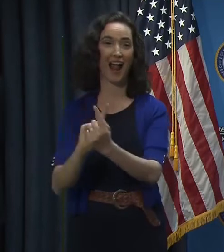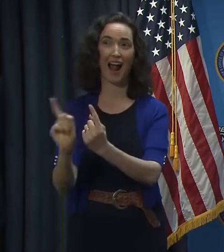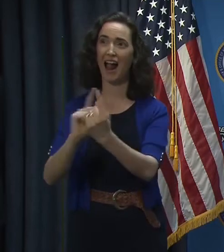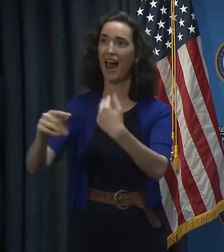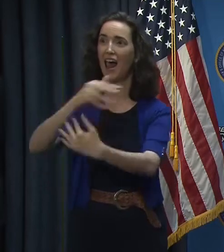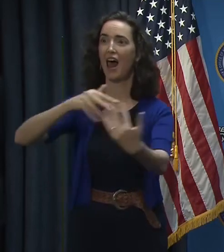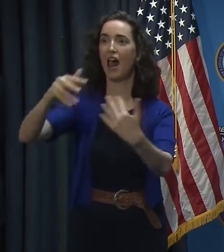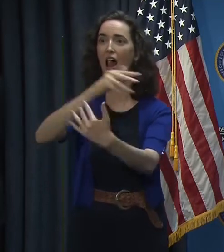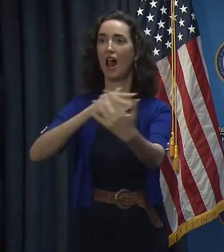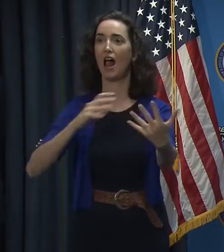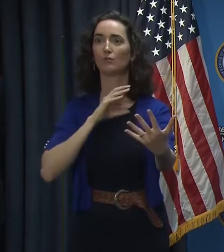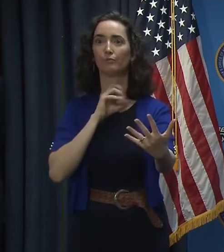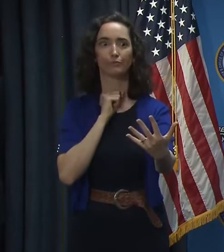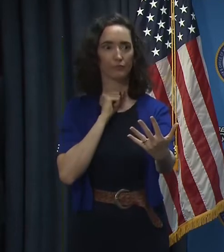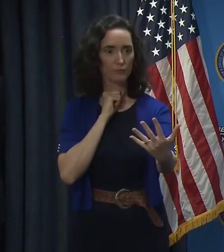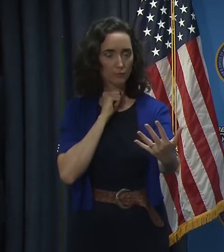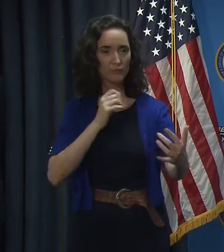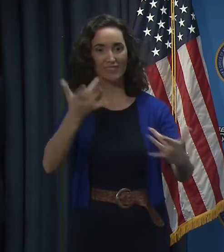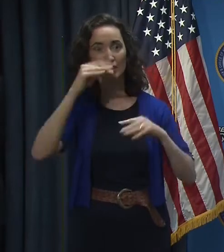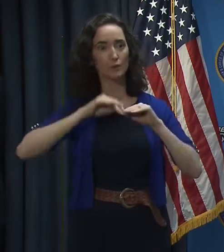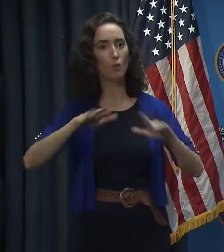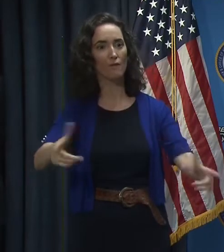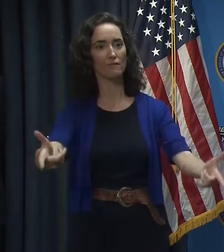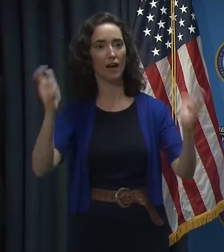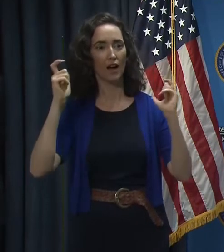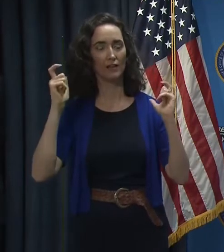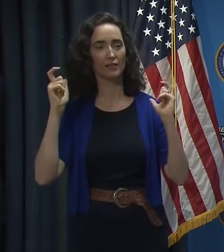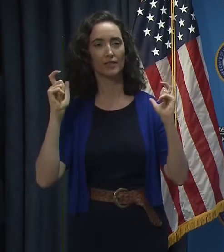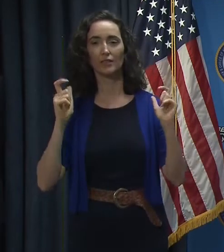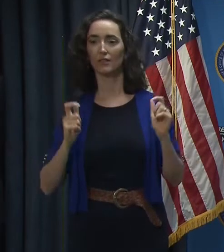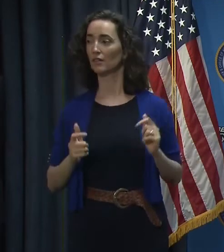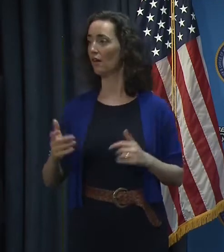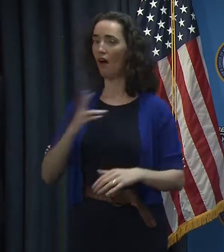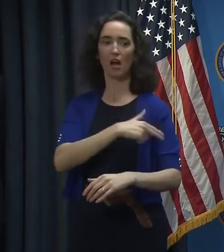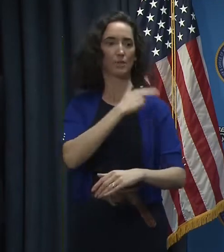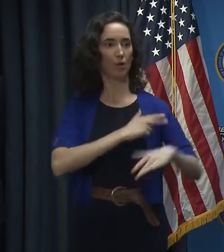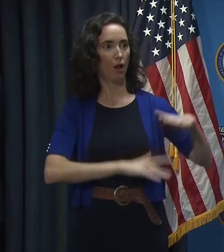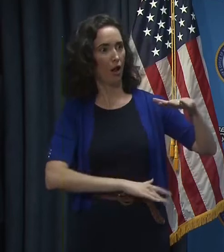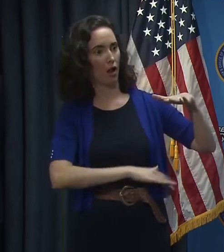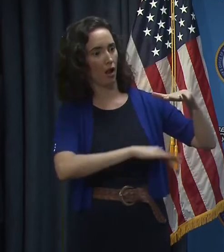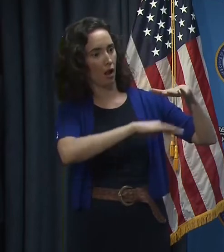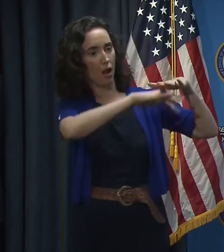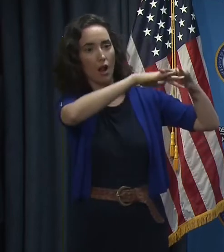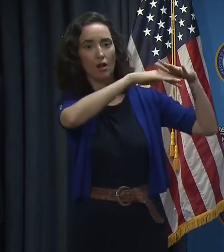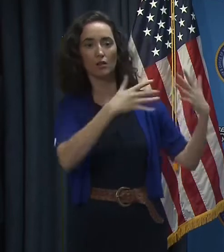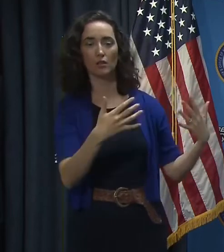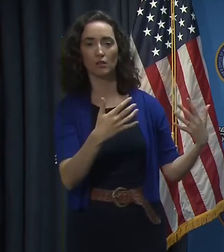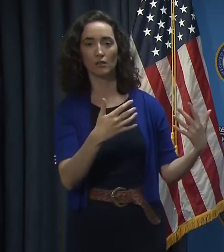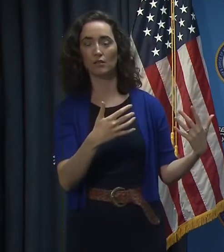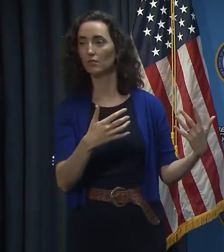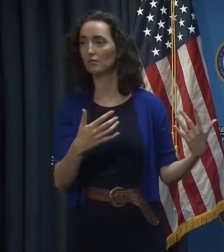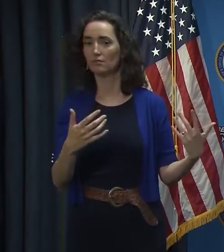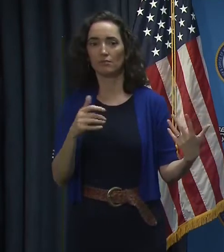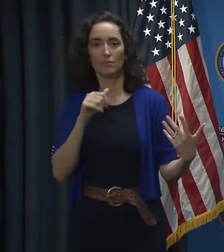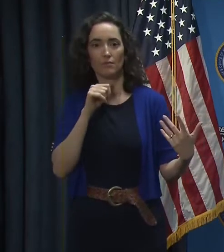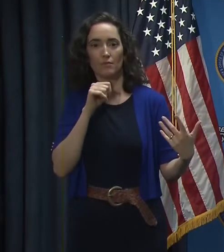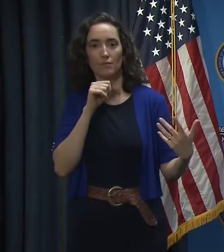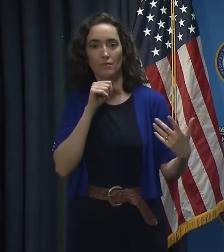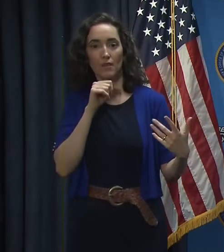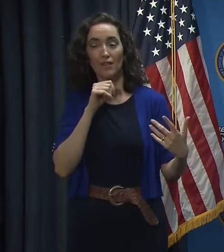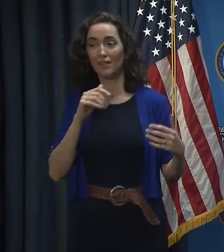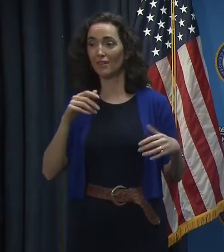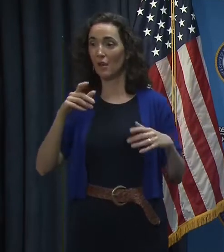more cases to spike, put more demand on our hospitals before we've had a chance to get into the